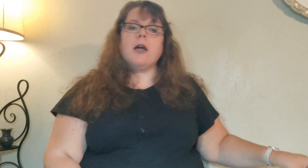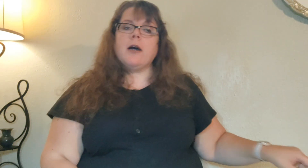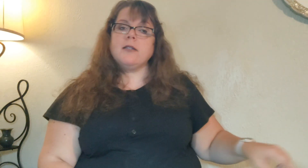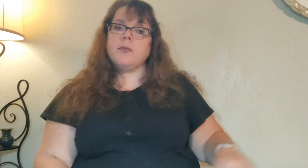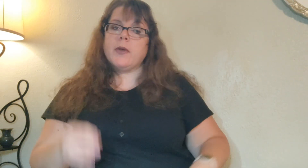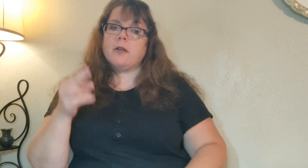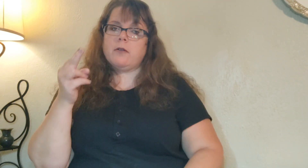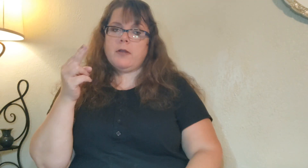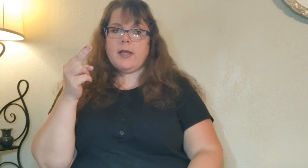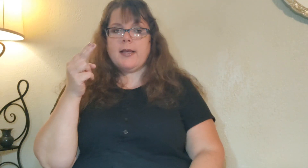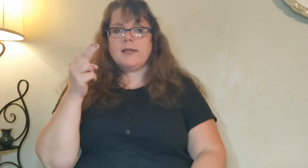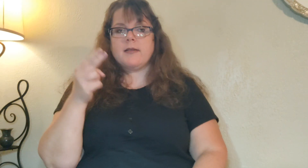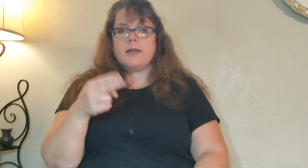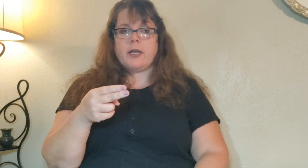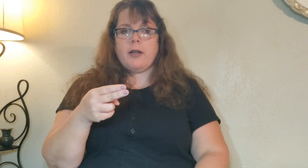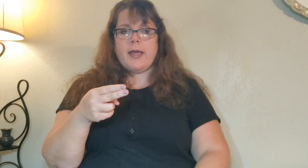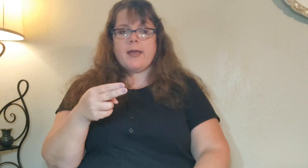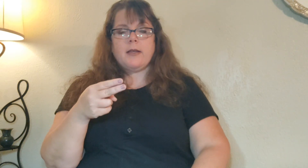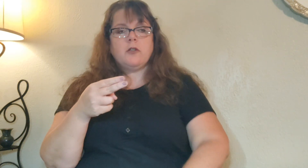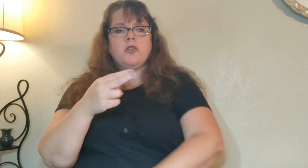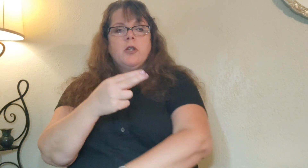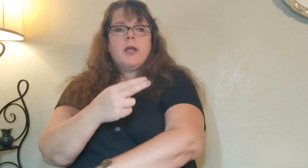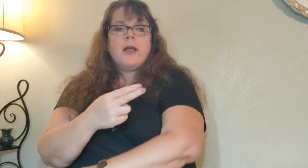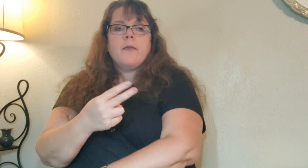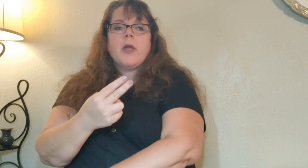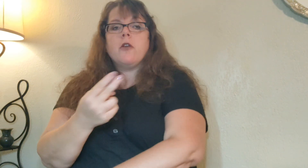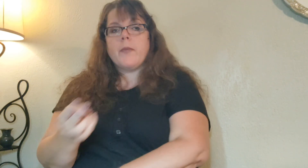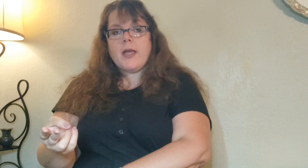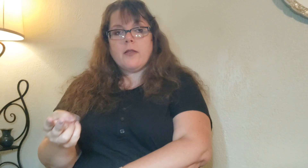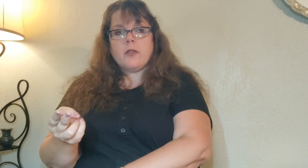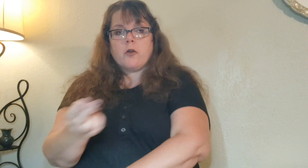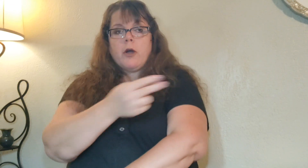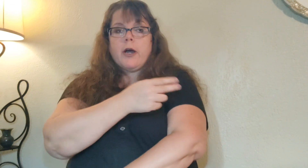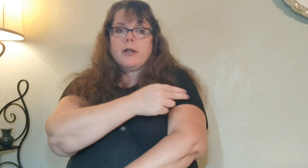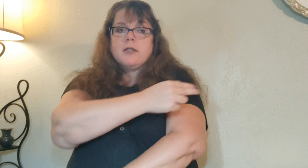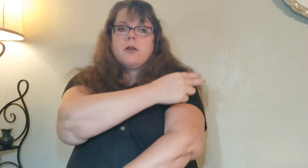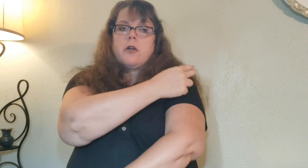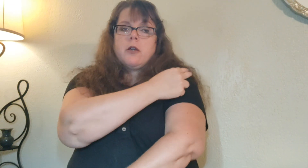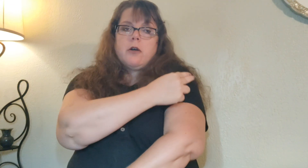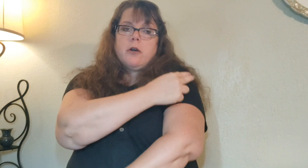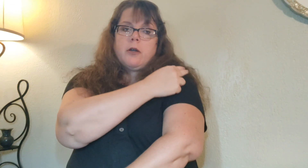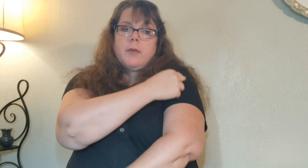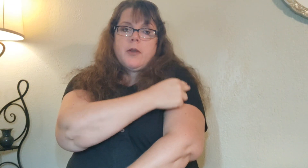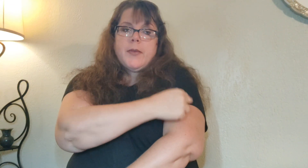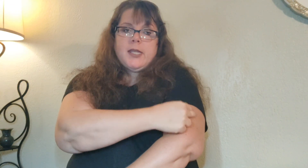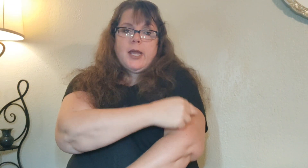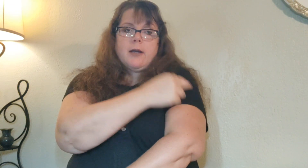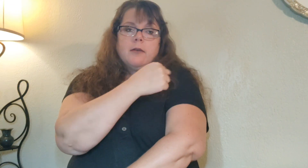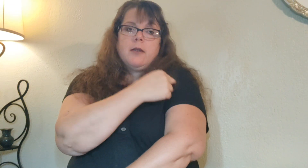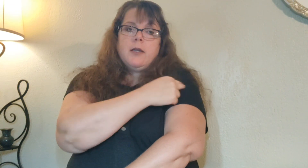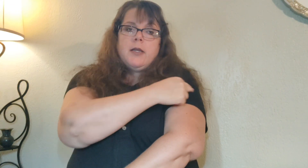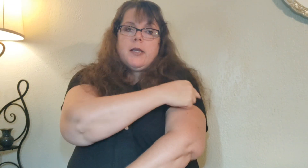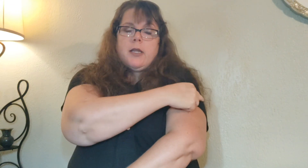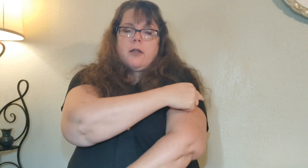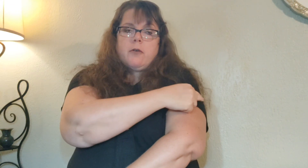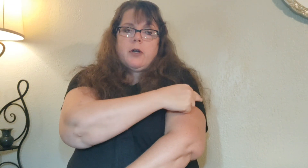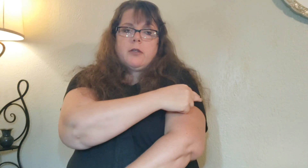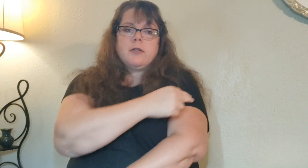Then hospital is the letter H, but you'll make the cross on your arm. It'll be down and